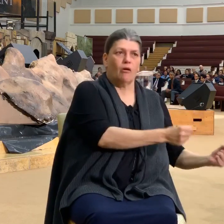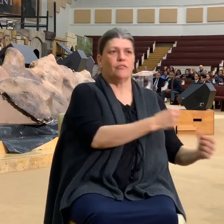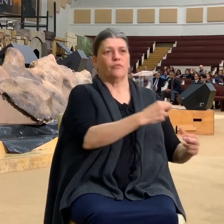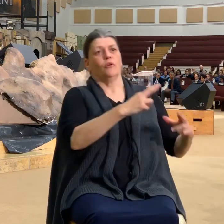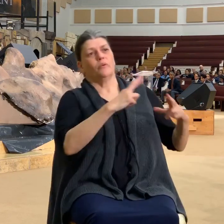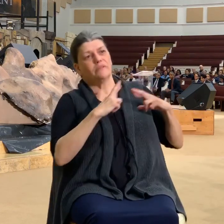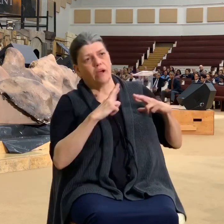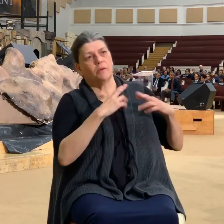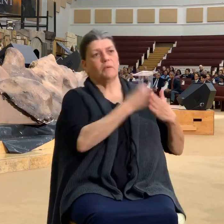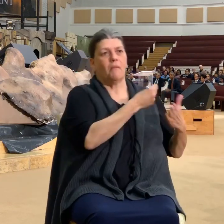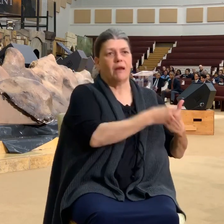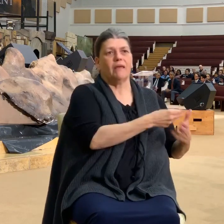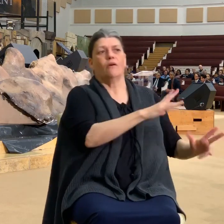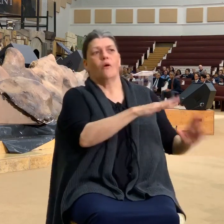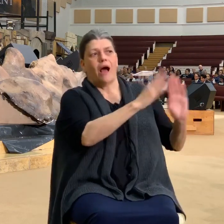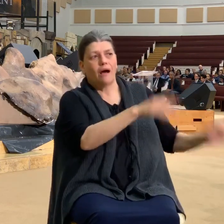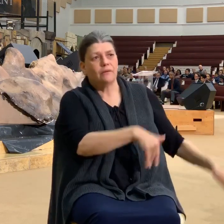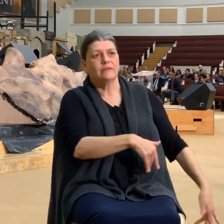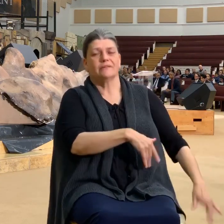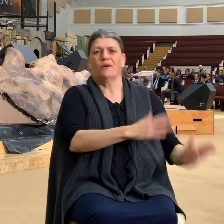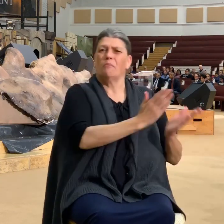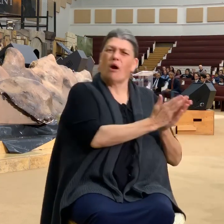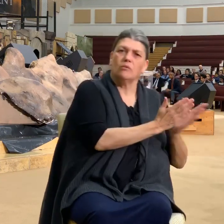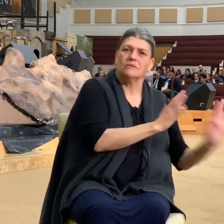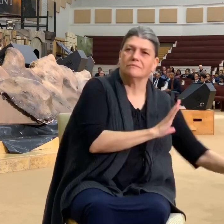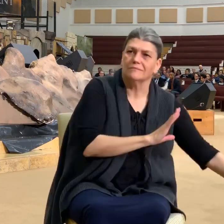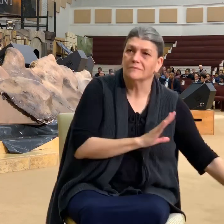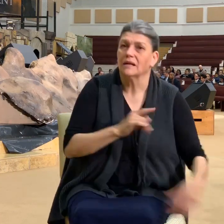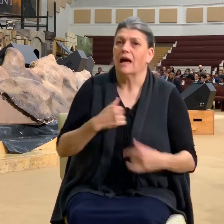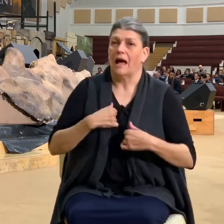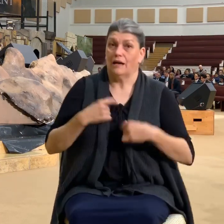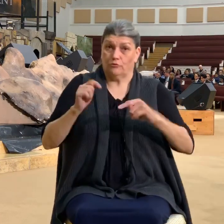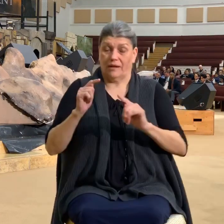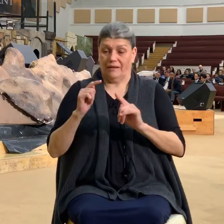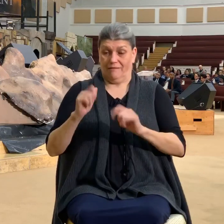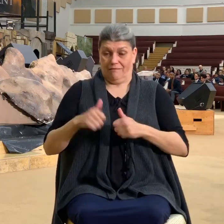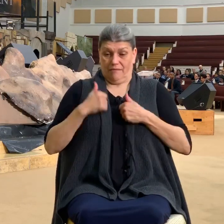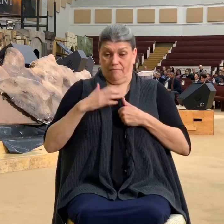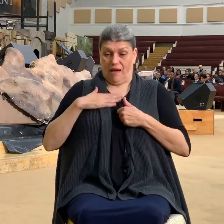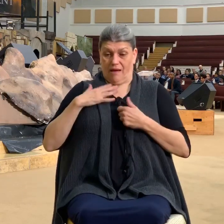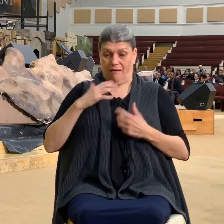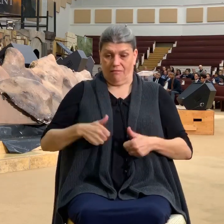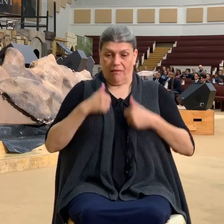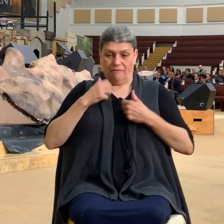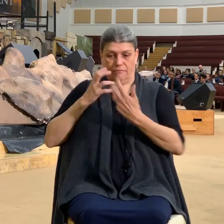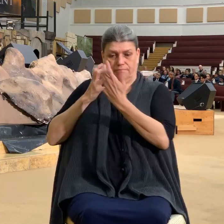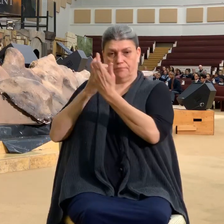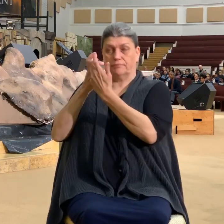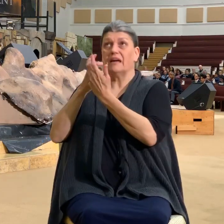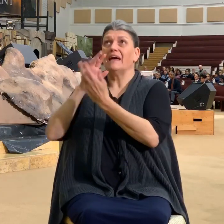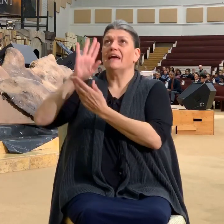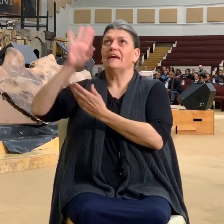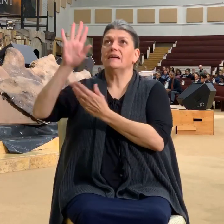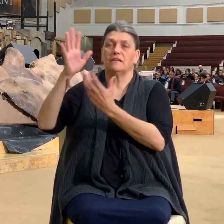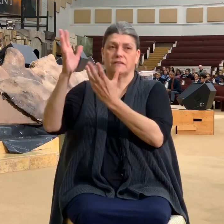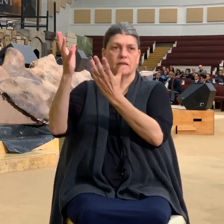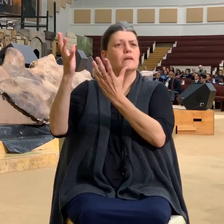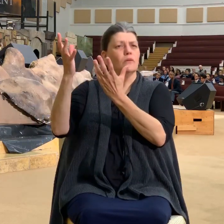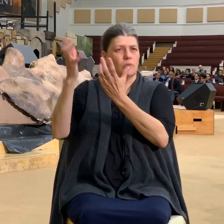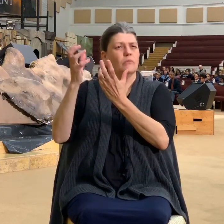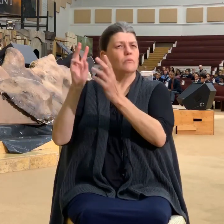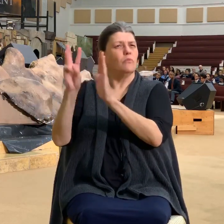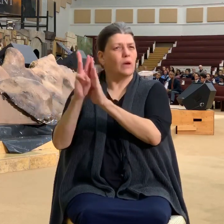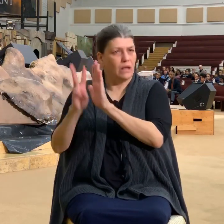is God doing with you? And so that's the way I try to live my life, that it's proven to be faithful. I